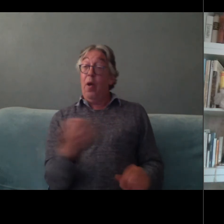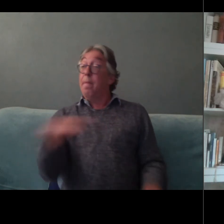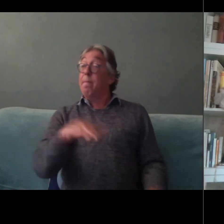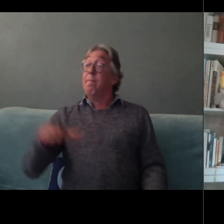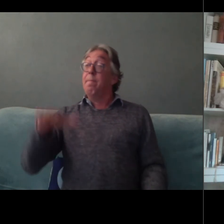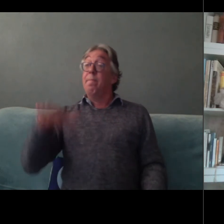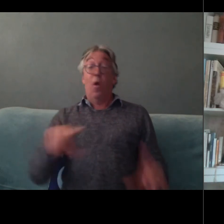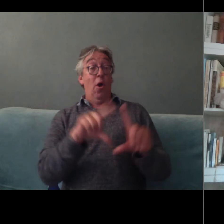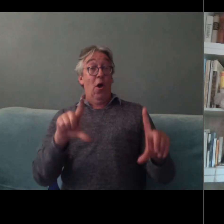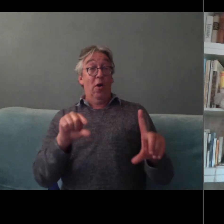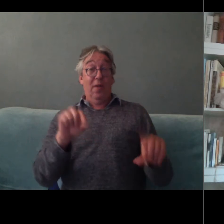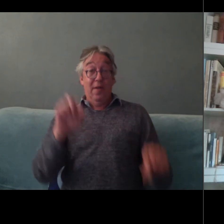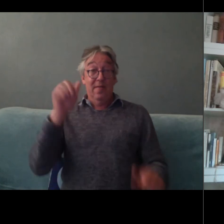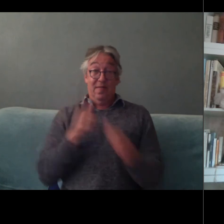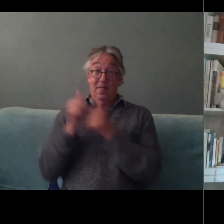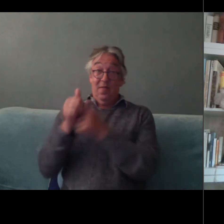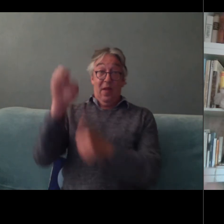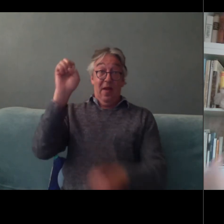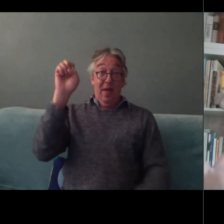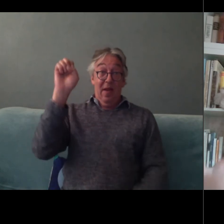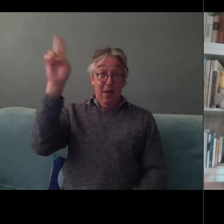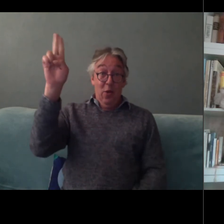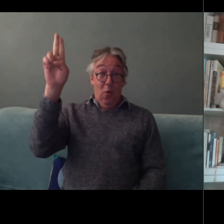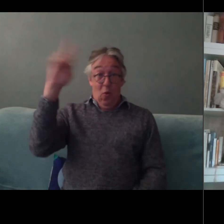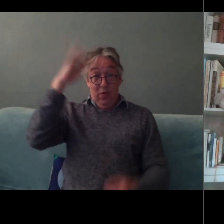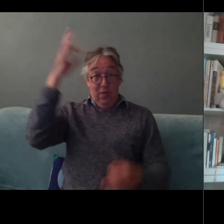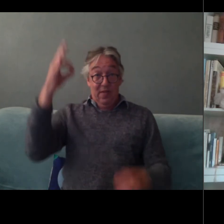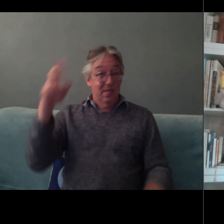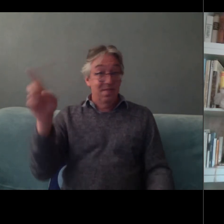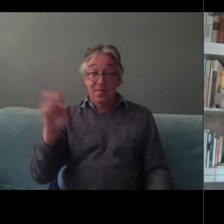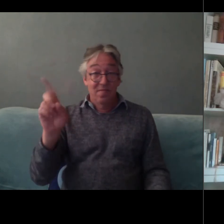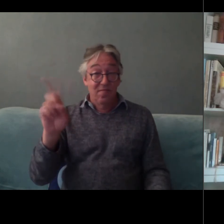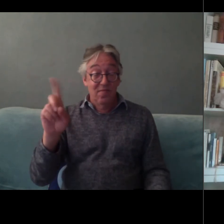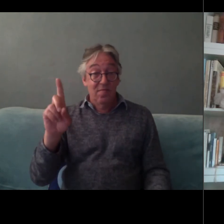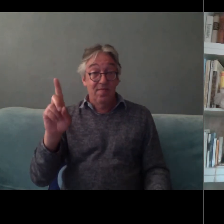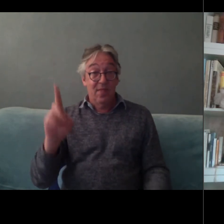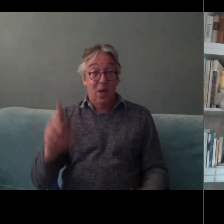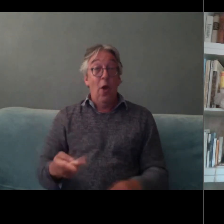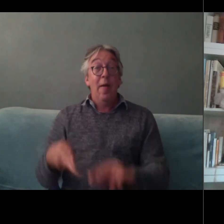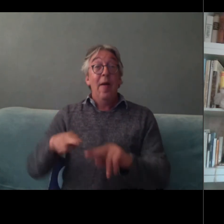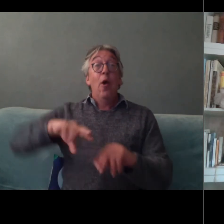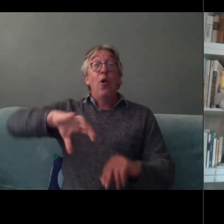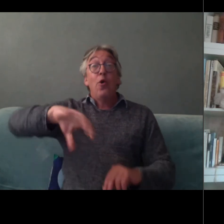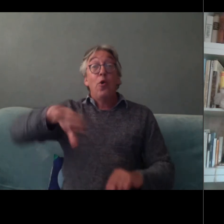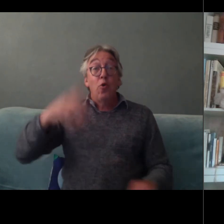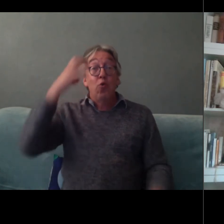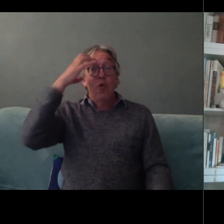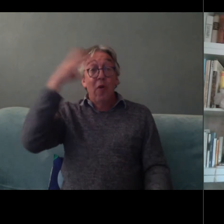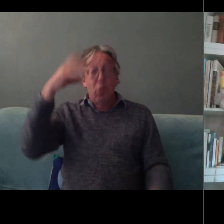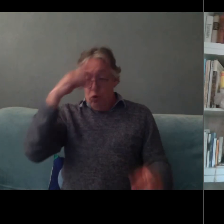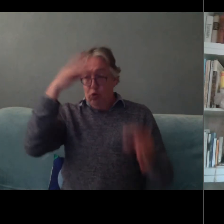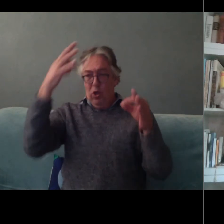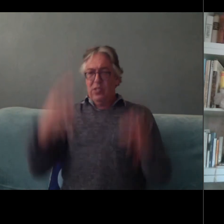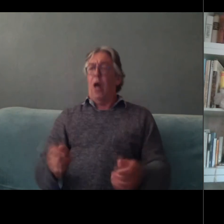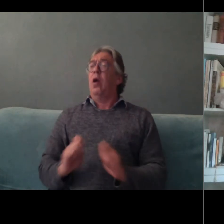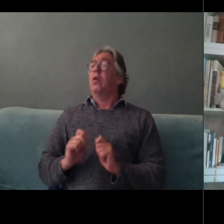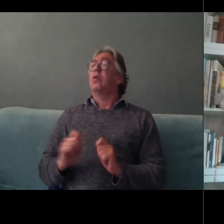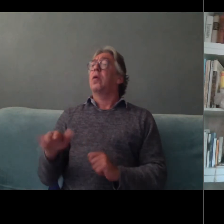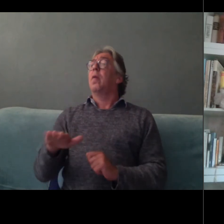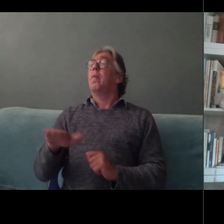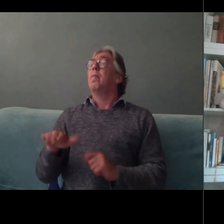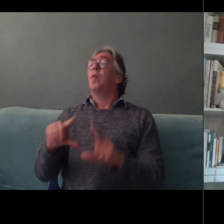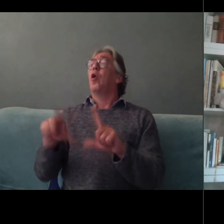Union. Those criteria are made by national country. What does it mean? It means that